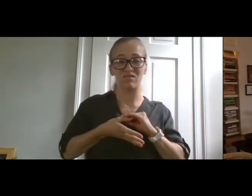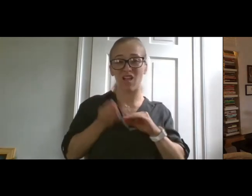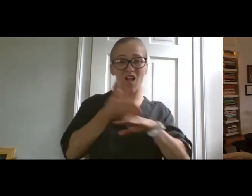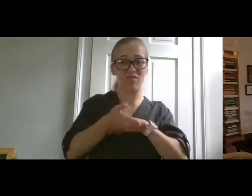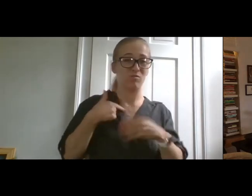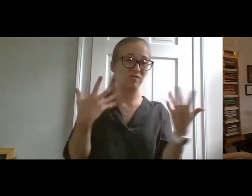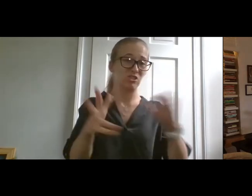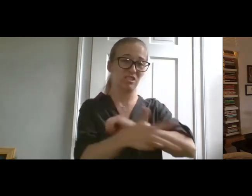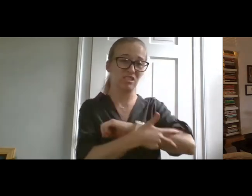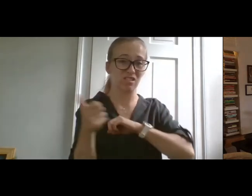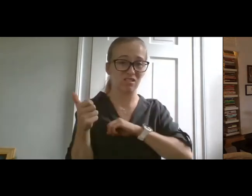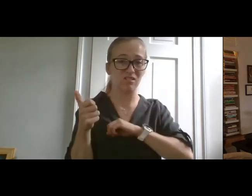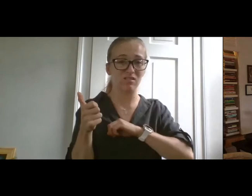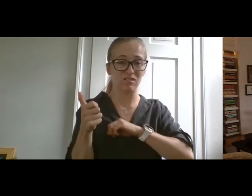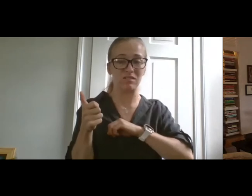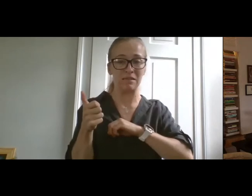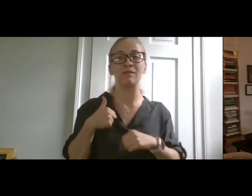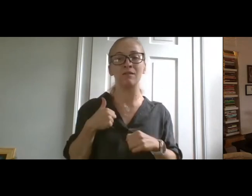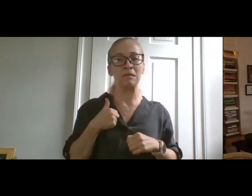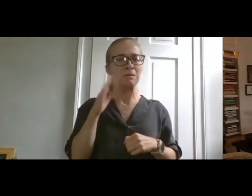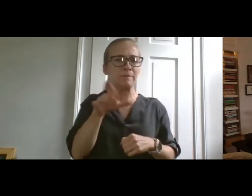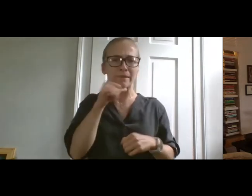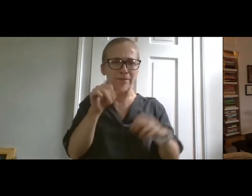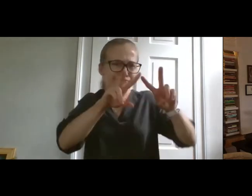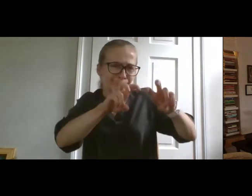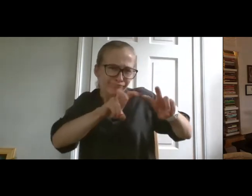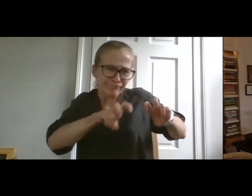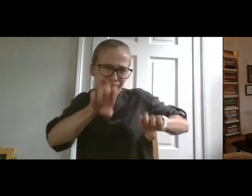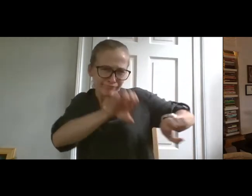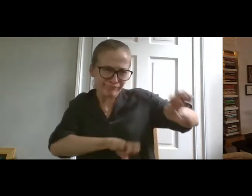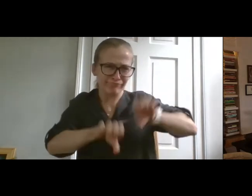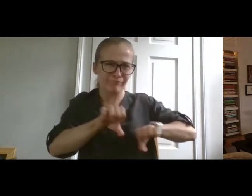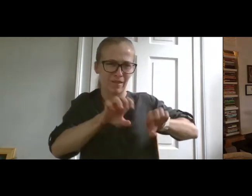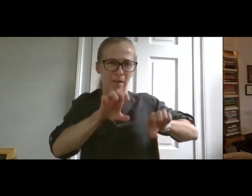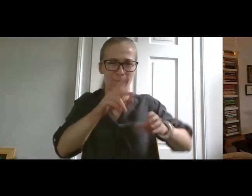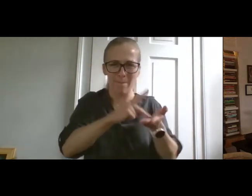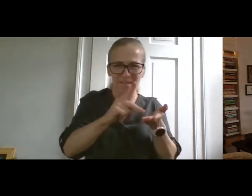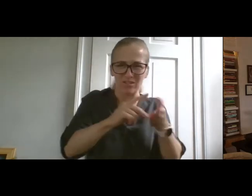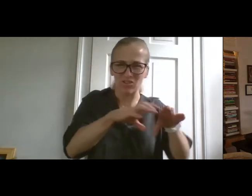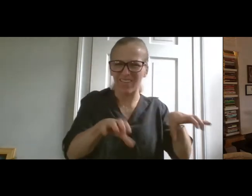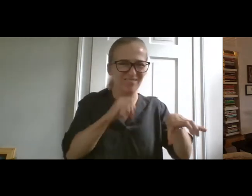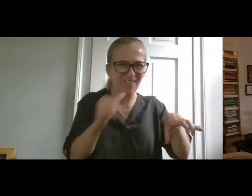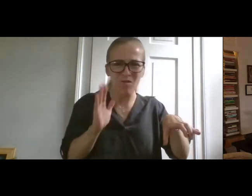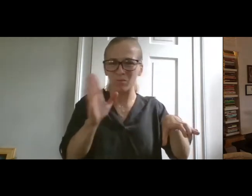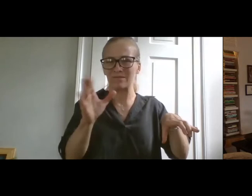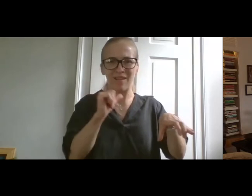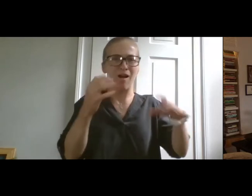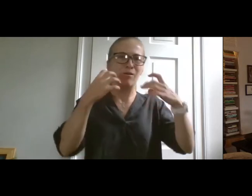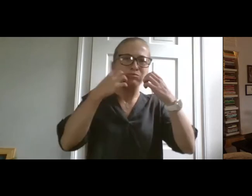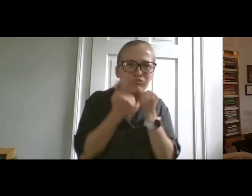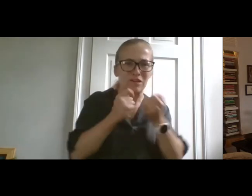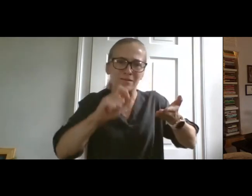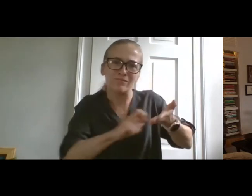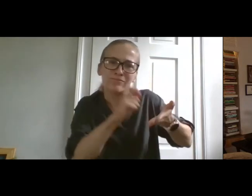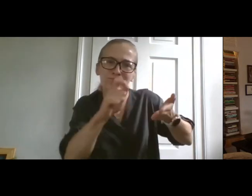I've taken something. I won't examine what's appealing and well-made about it. I won't appreciate its intricate stitching, or